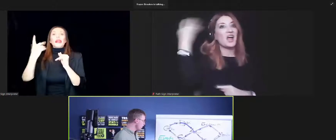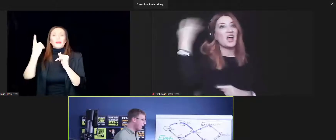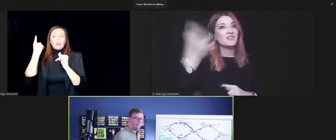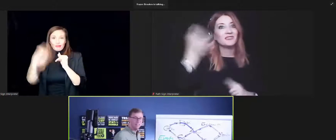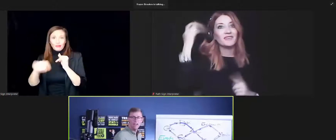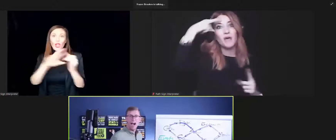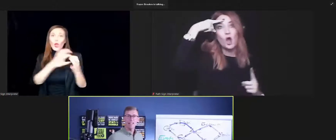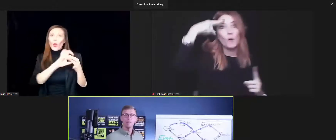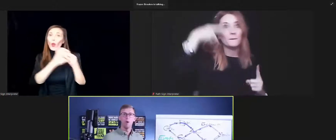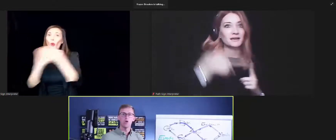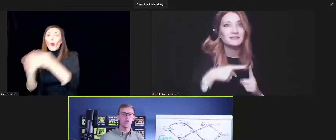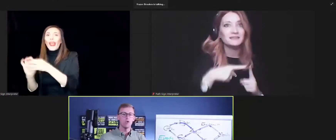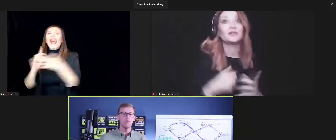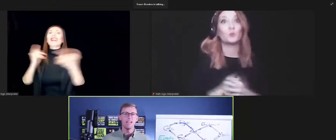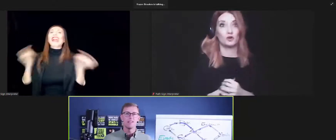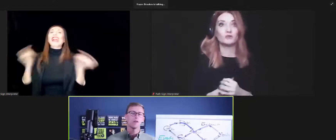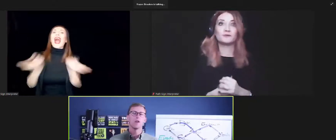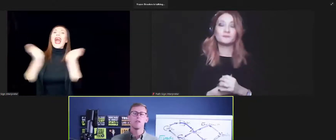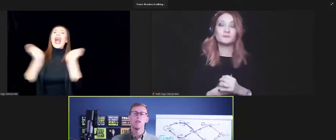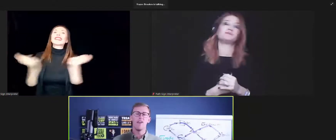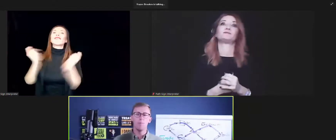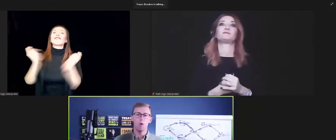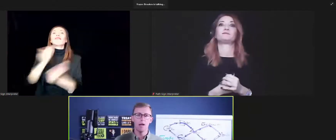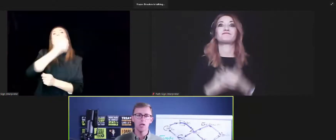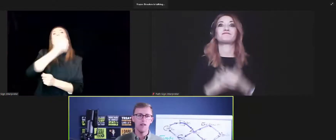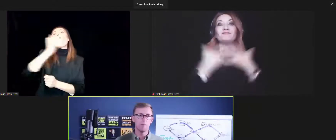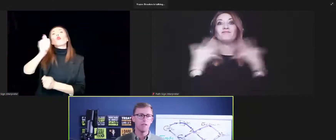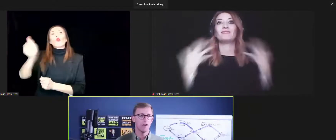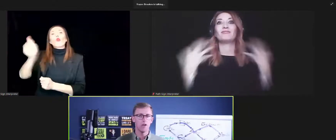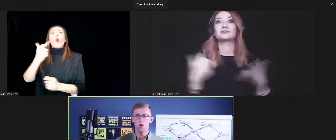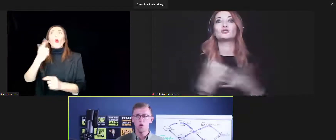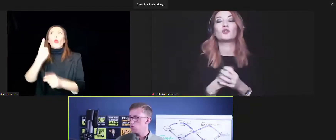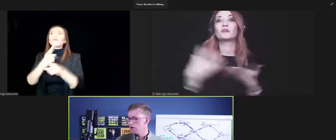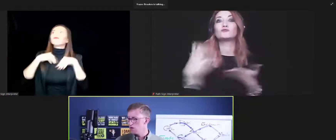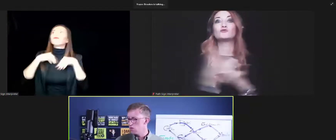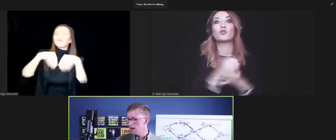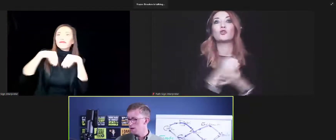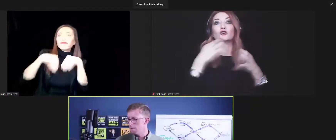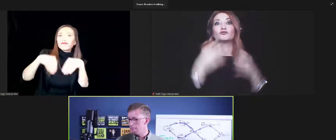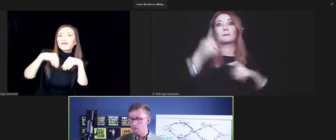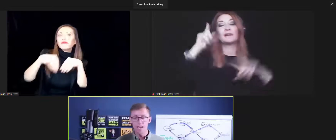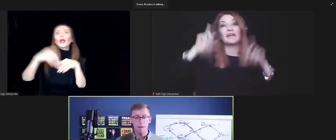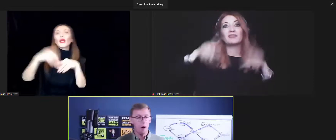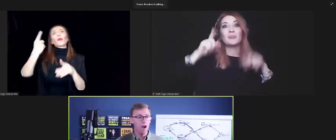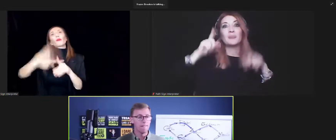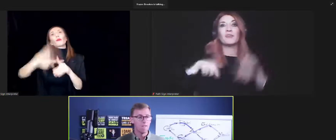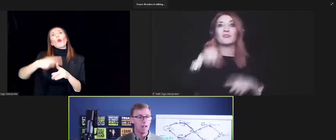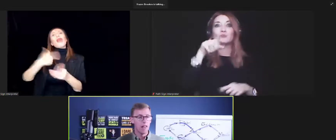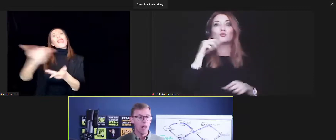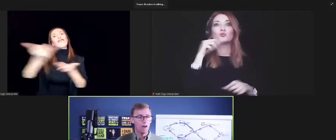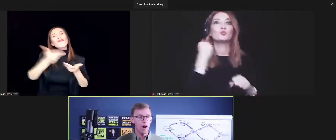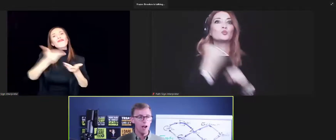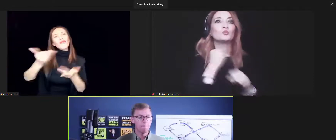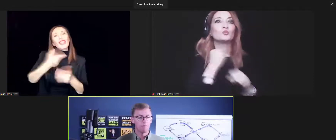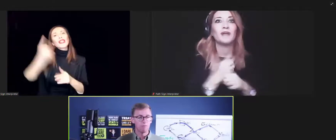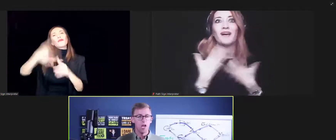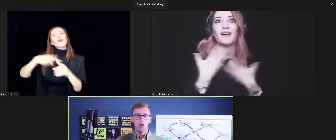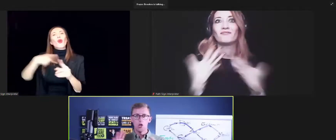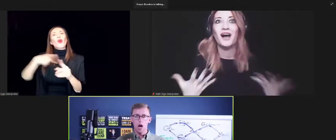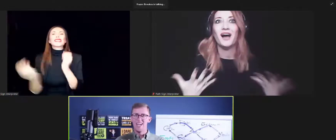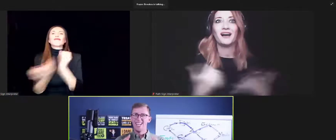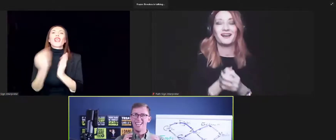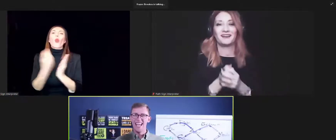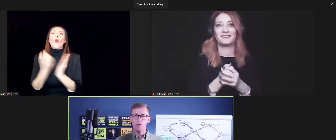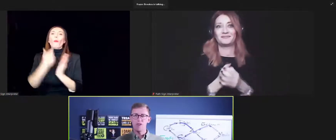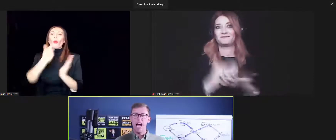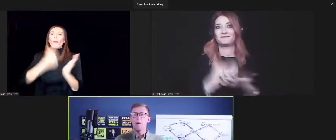that you send, and the books that you read, the personal development that you take part in, right?